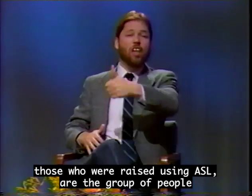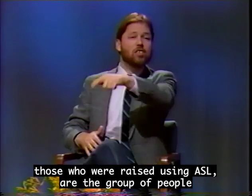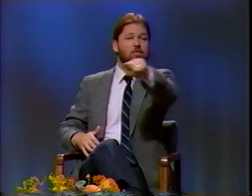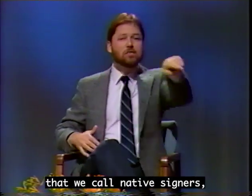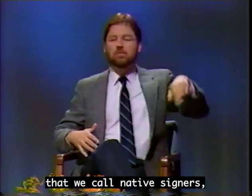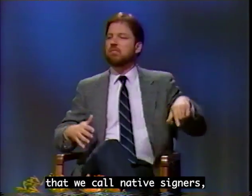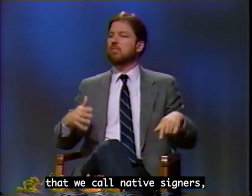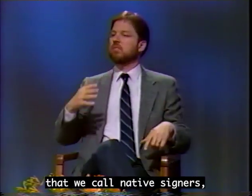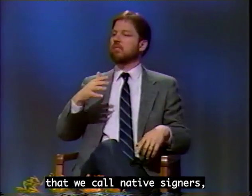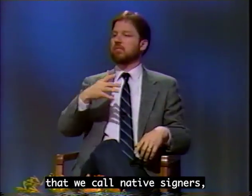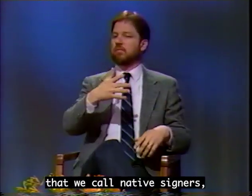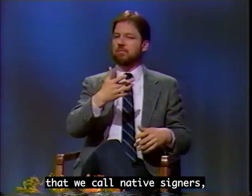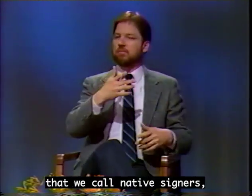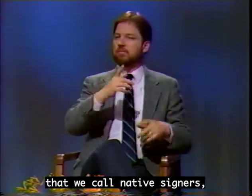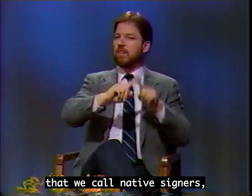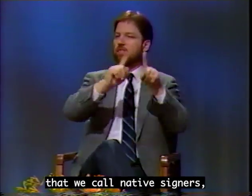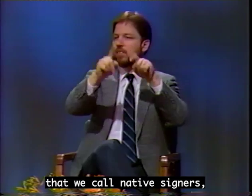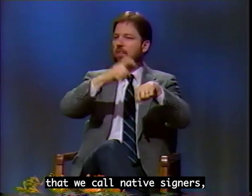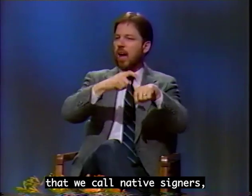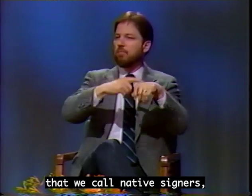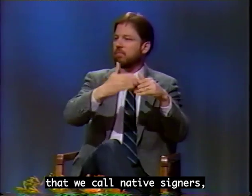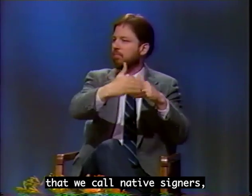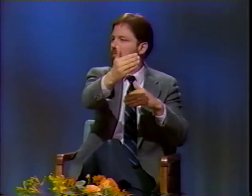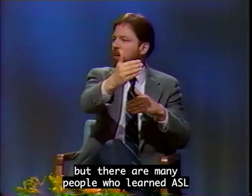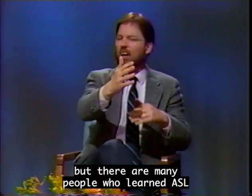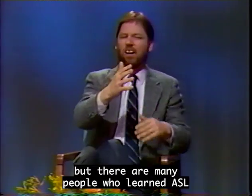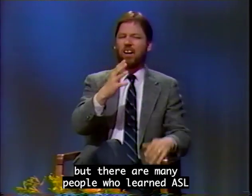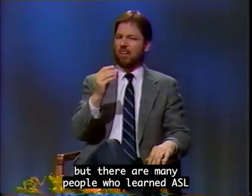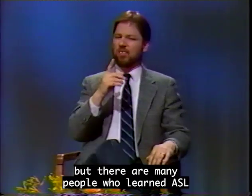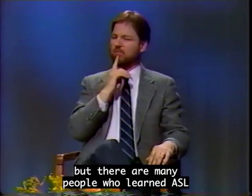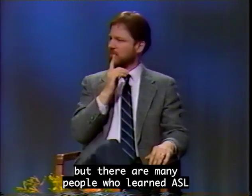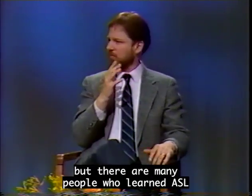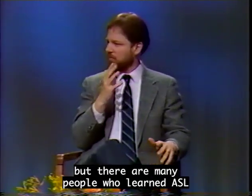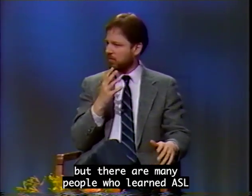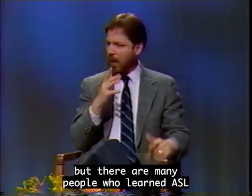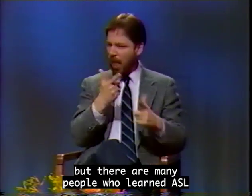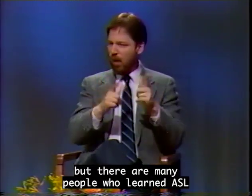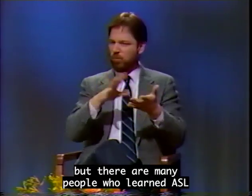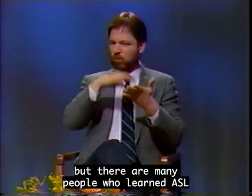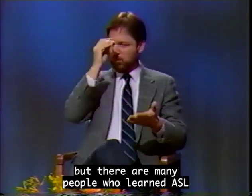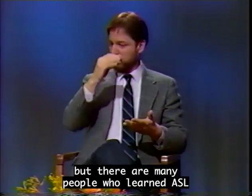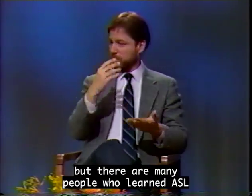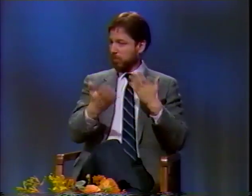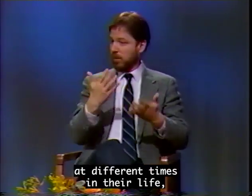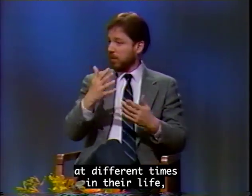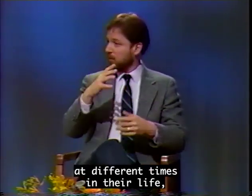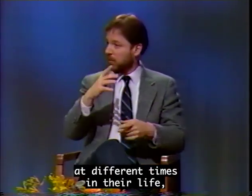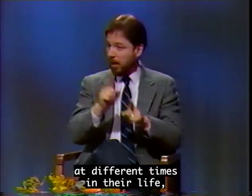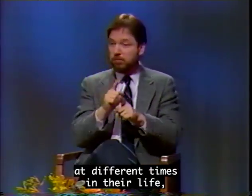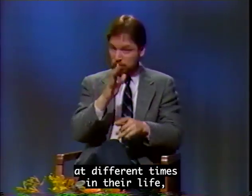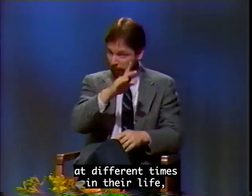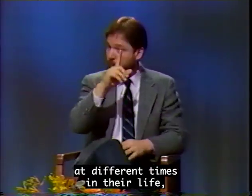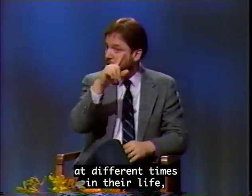group of people that we call native signers. But there are many people who learned ASL at different times in their